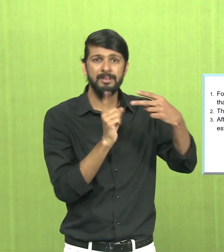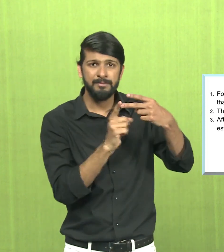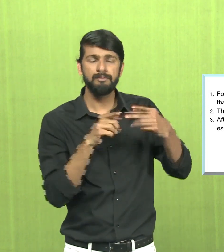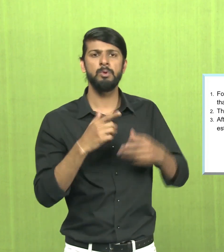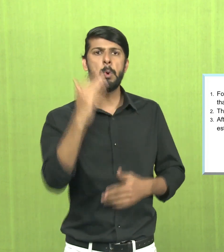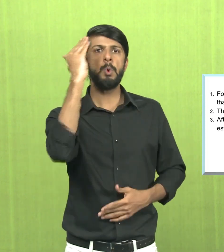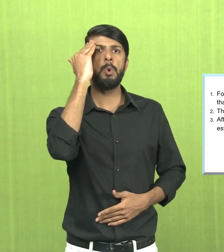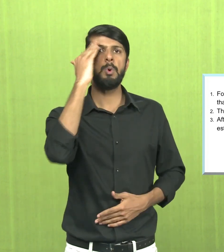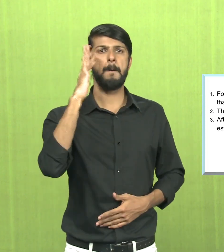is right belief.